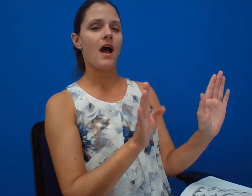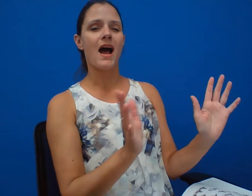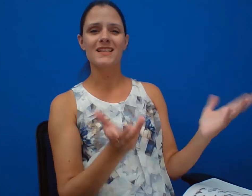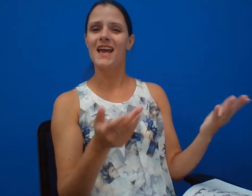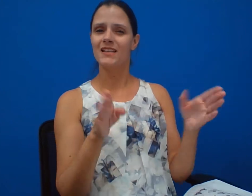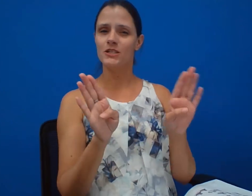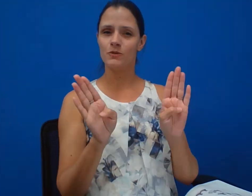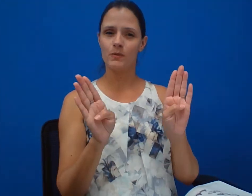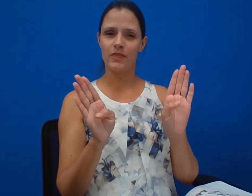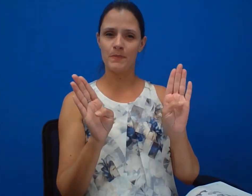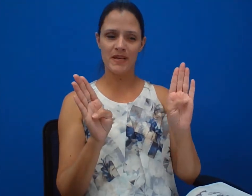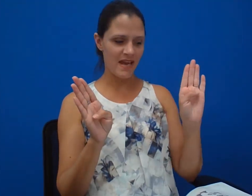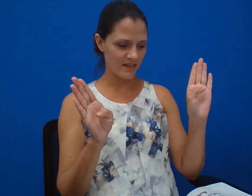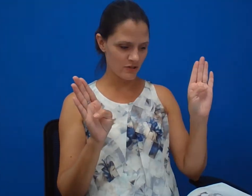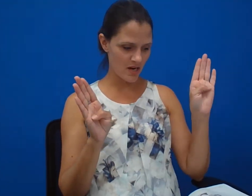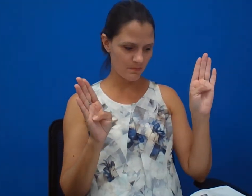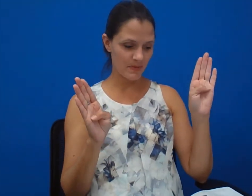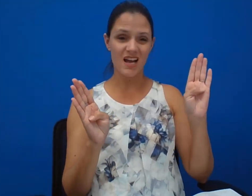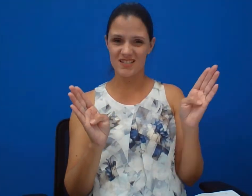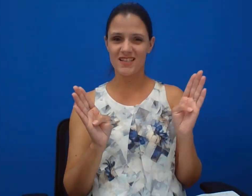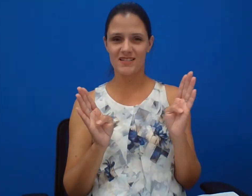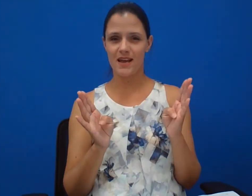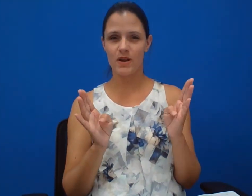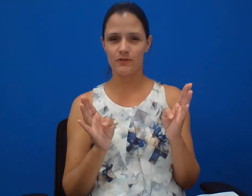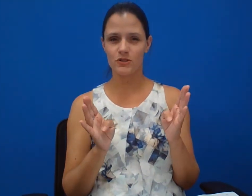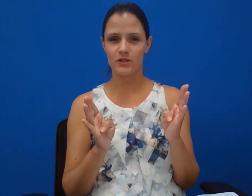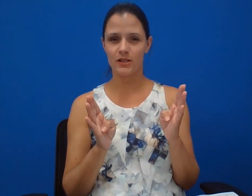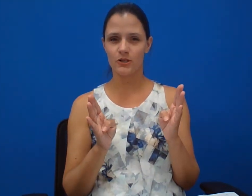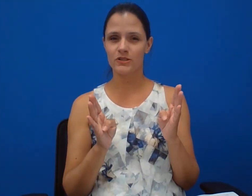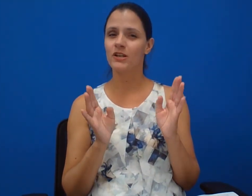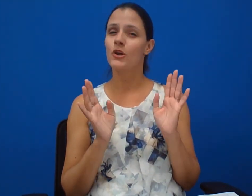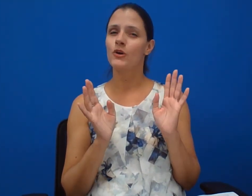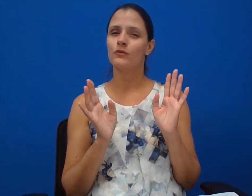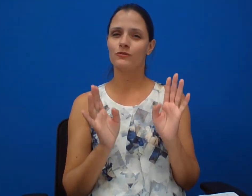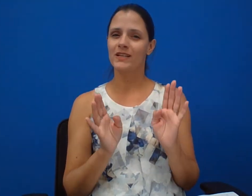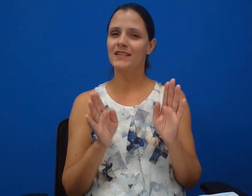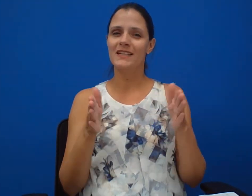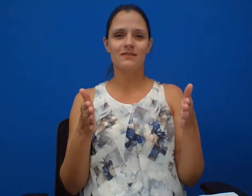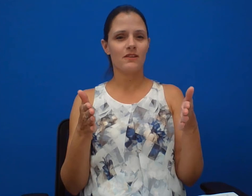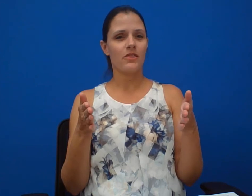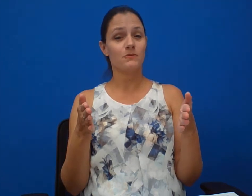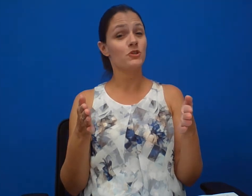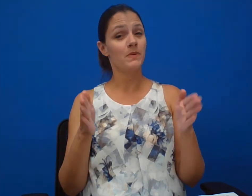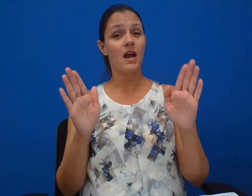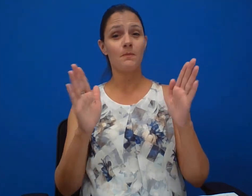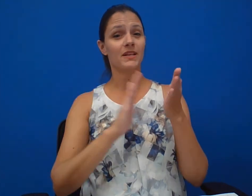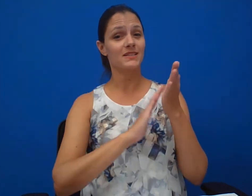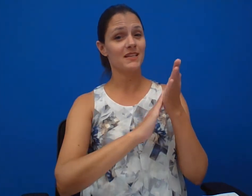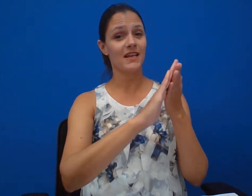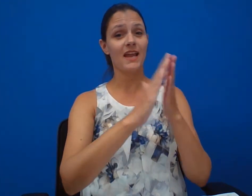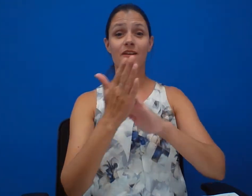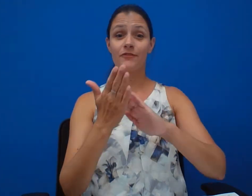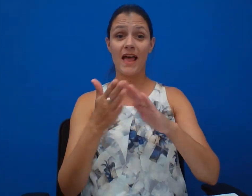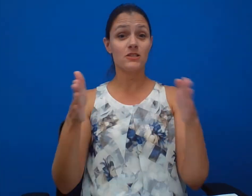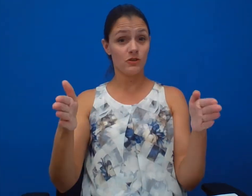I tend to do it with the B hand shape because that's how I originally learned it. Really, the thumb should be up. It's indicating a flat surface